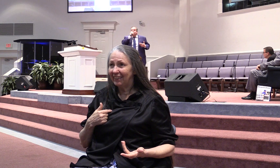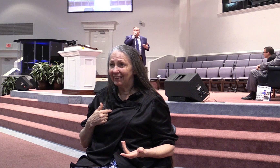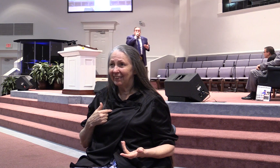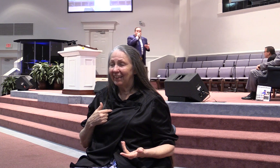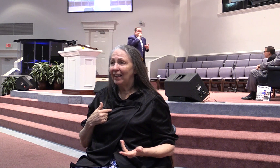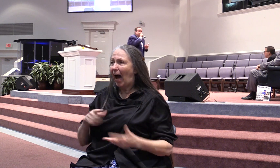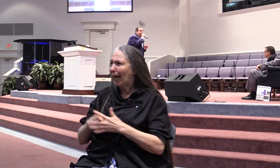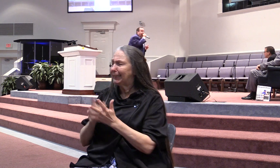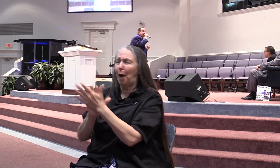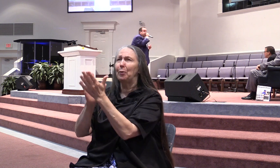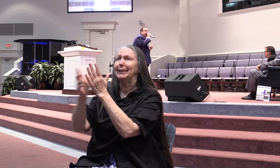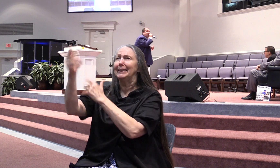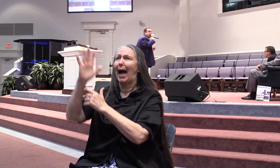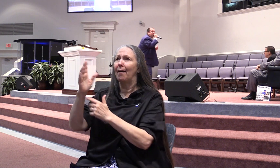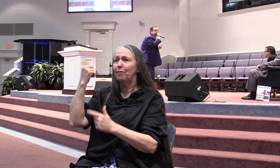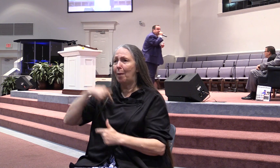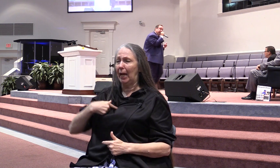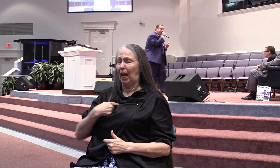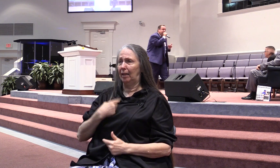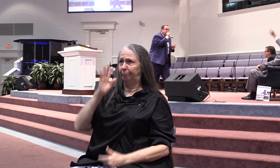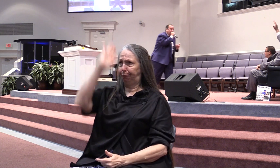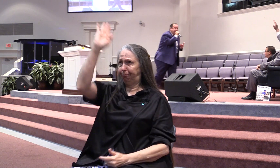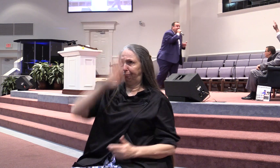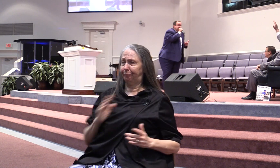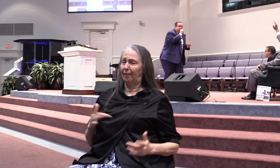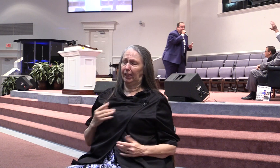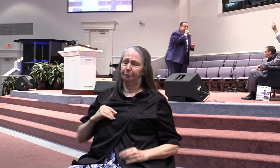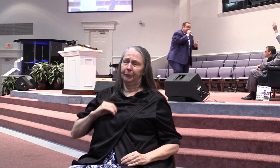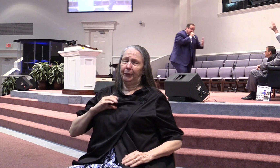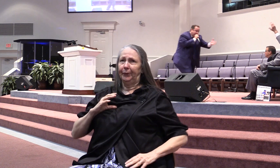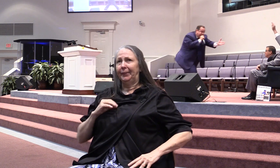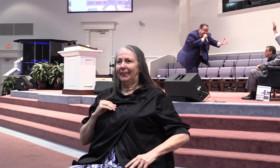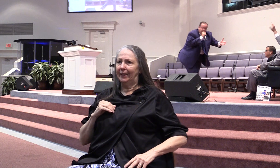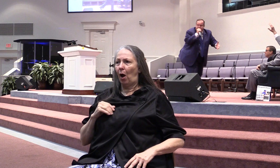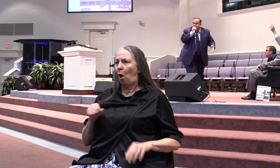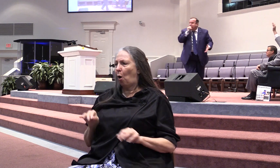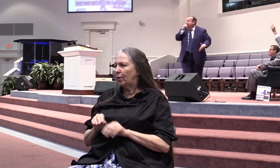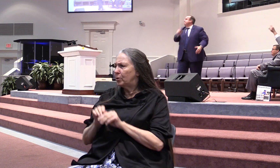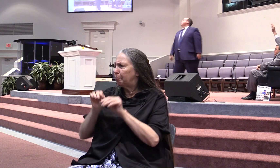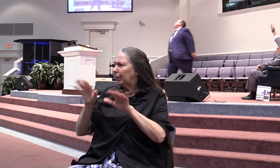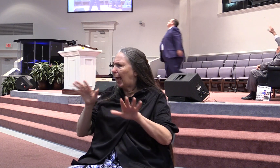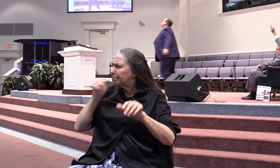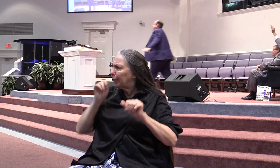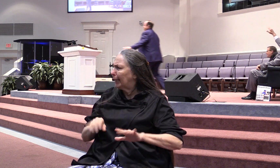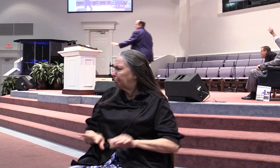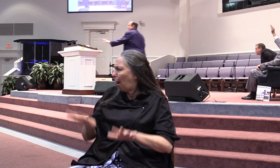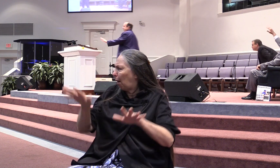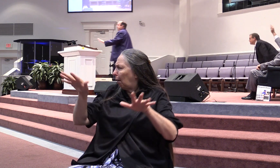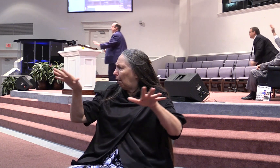When I start praising God, it's not all about making me feel good. Some of it is so He feels good.